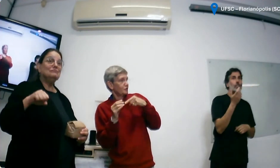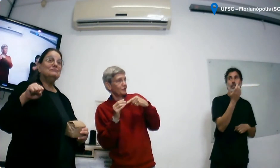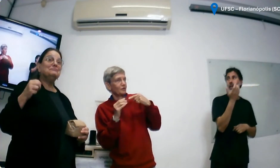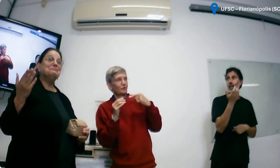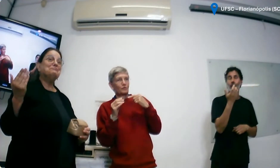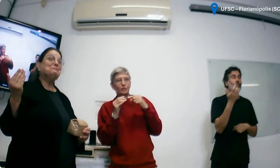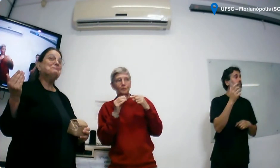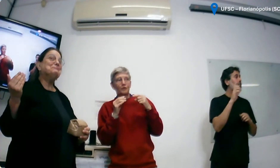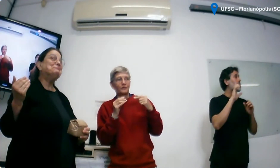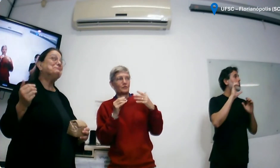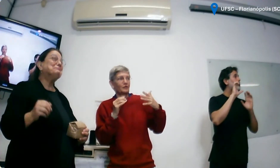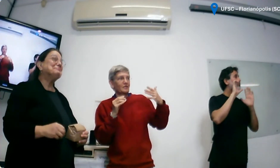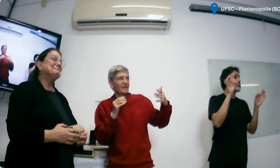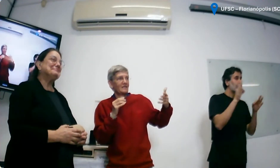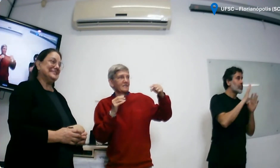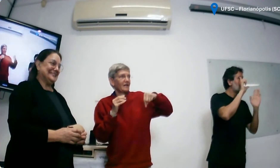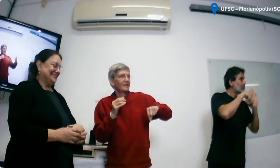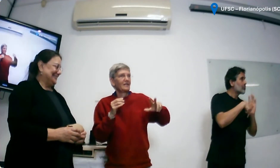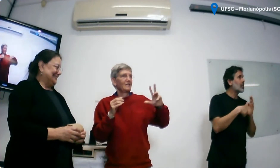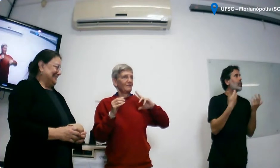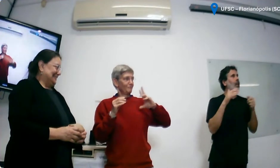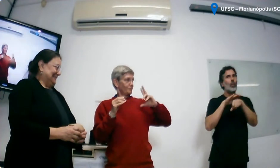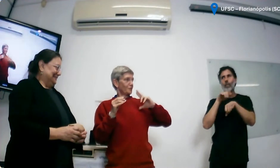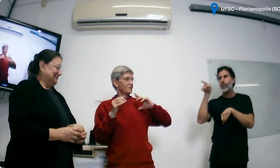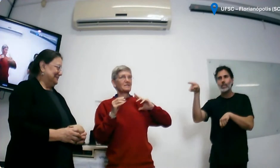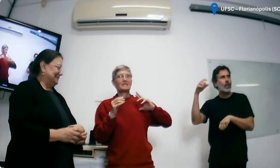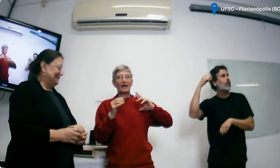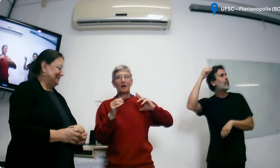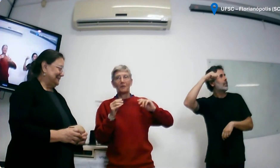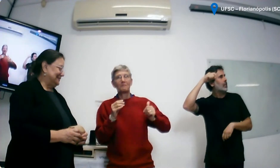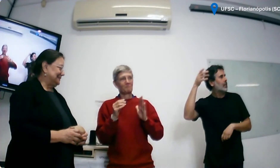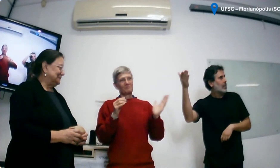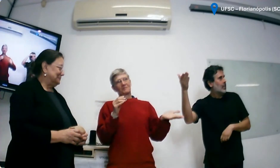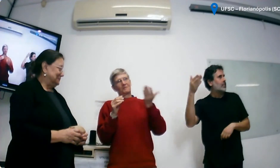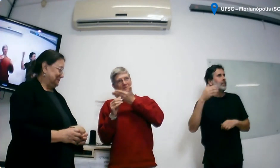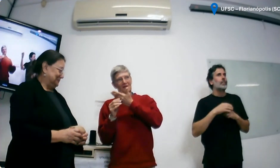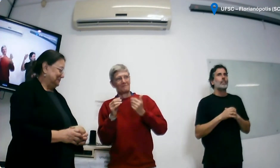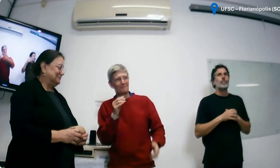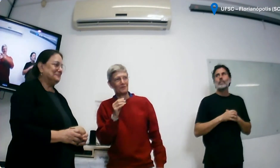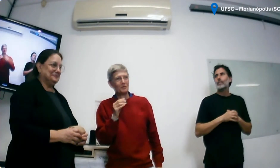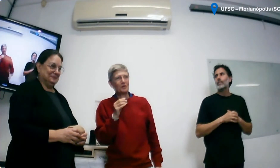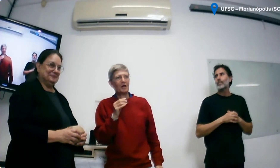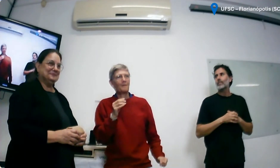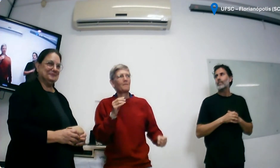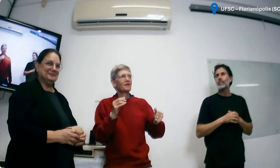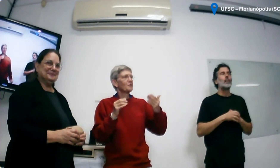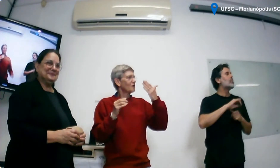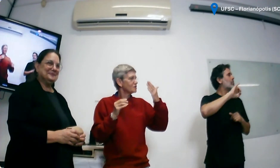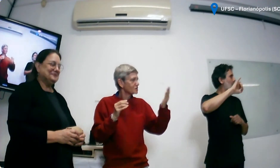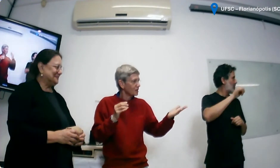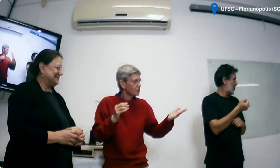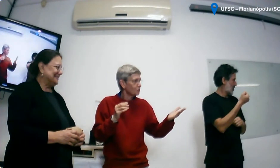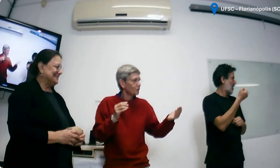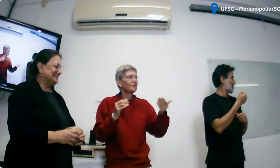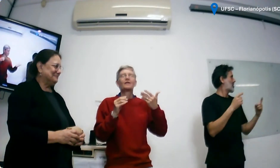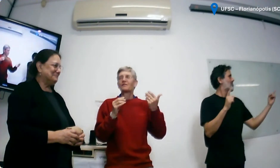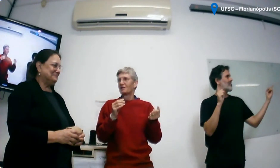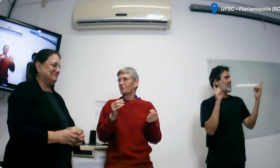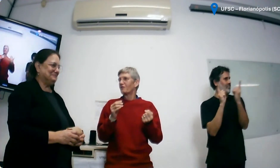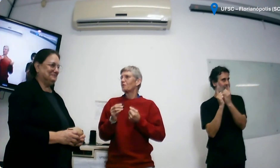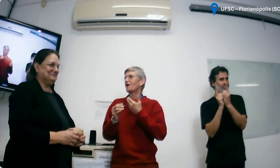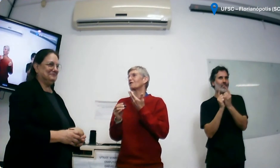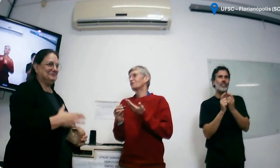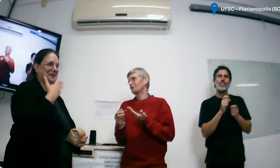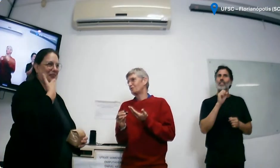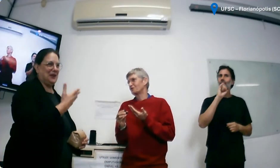talk to Professor Teresa aqui presencial, then do come. But otherwise, thank you all, thank